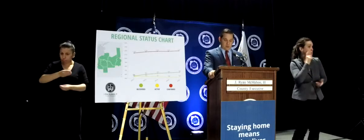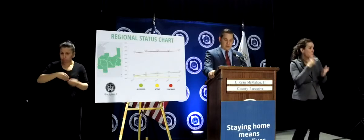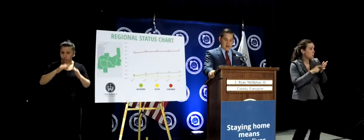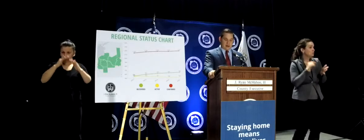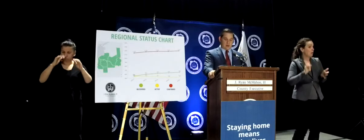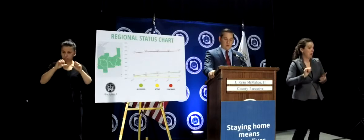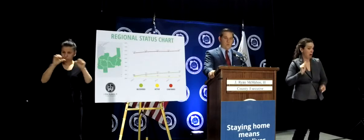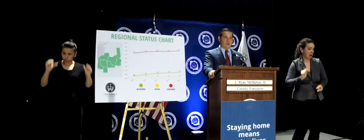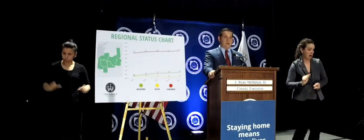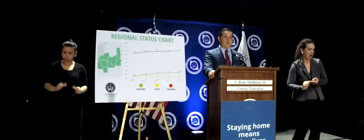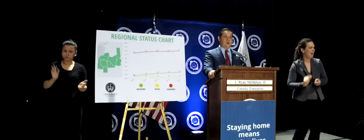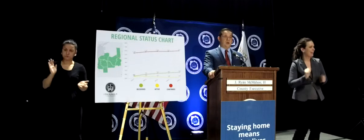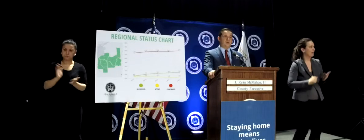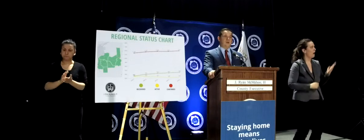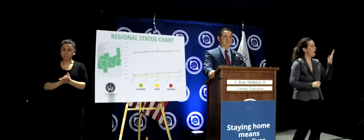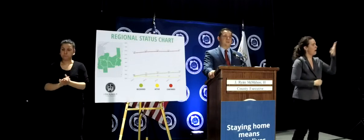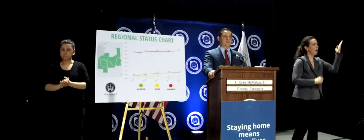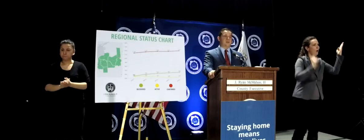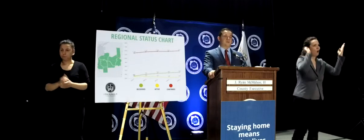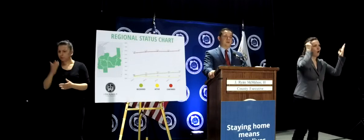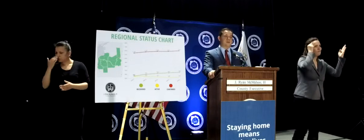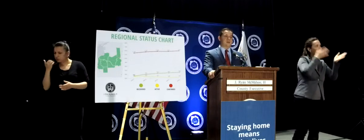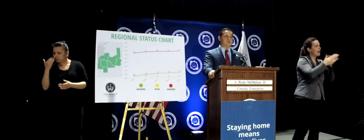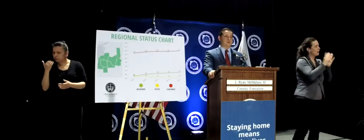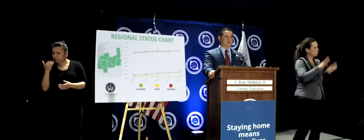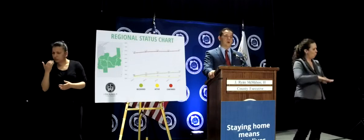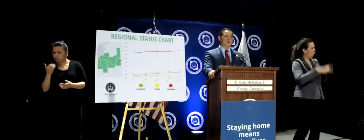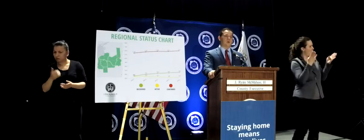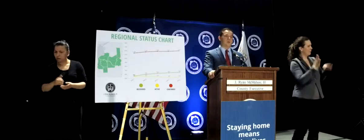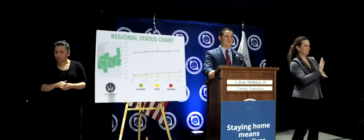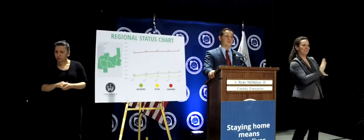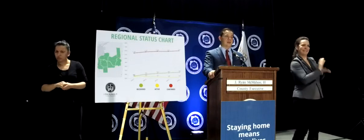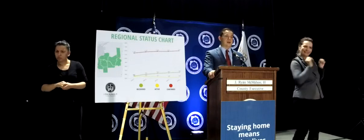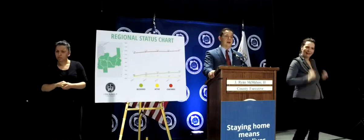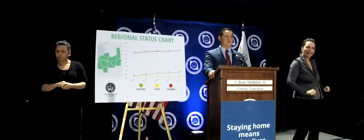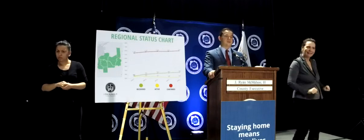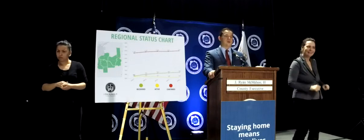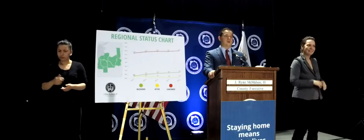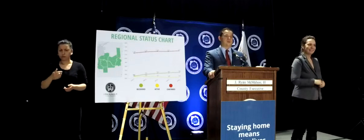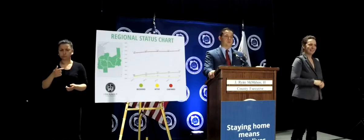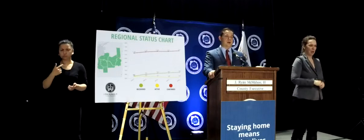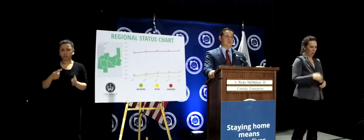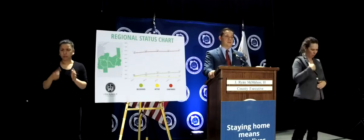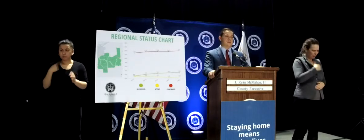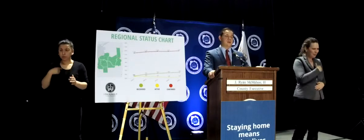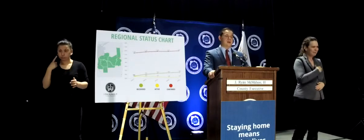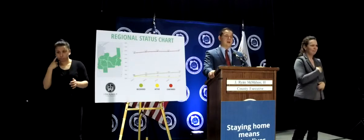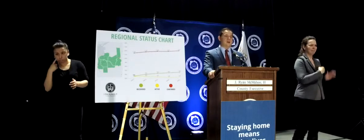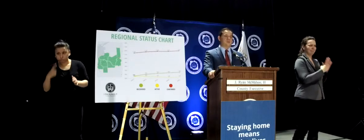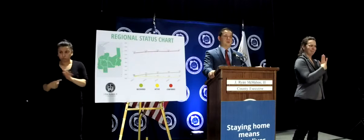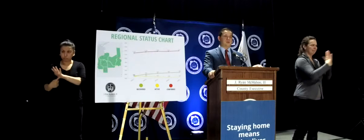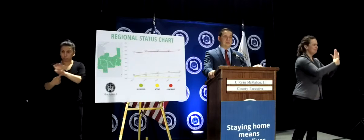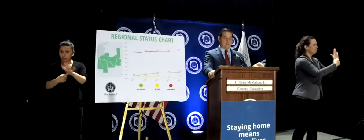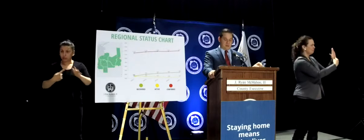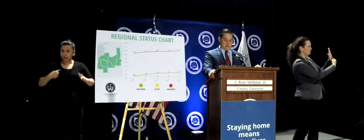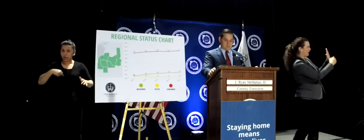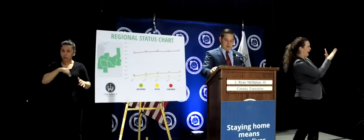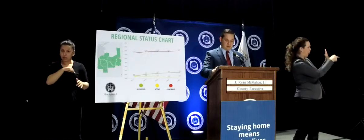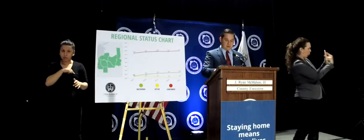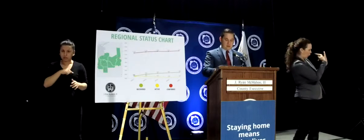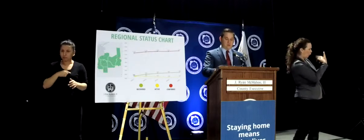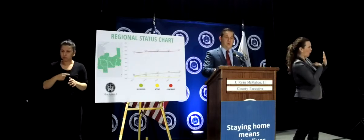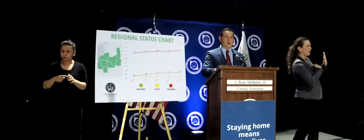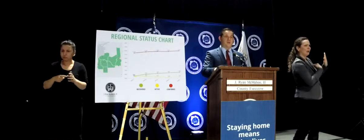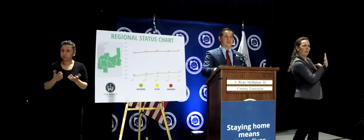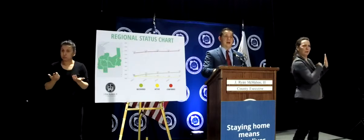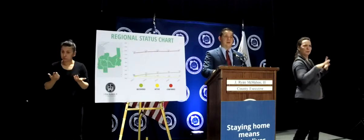partners that we have done something different in Central New York. We've stayed ahead of this curve, this process, and our community has not been